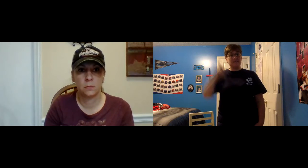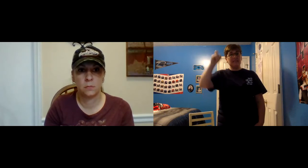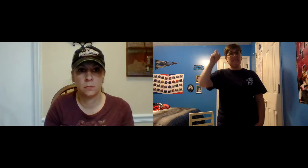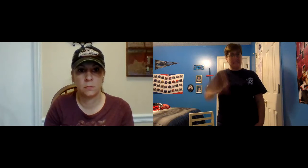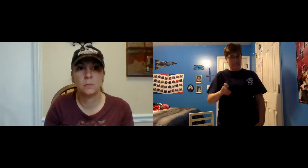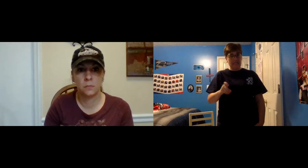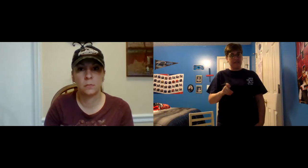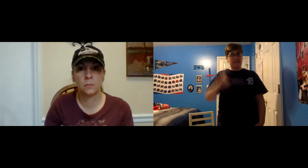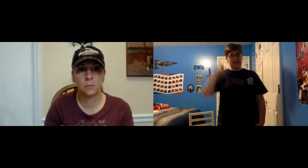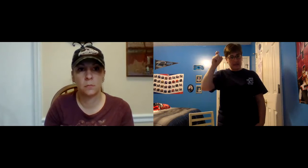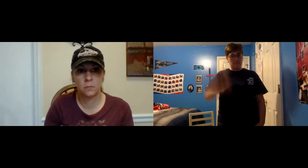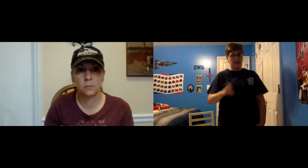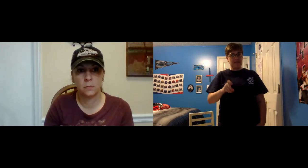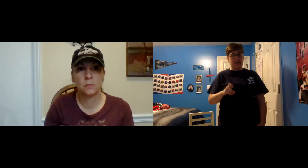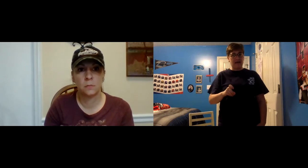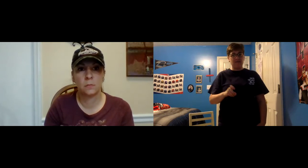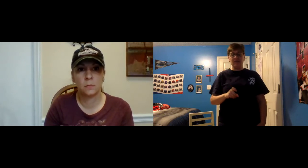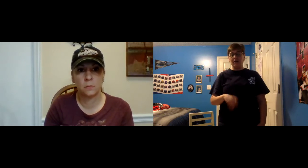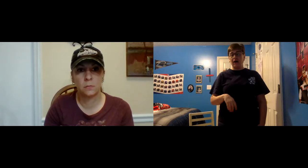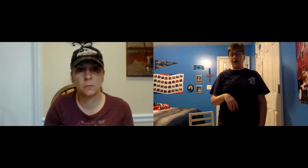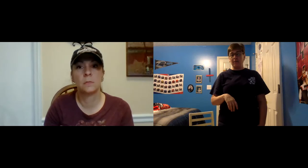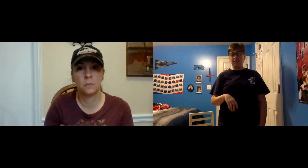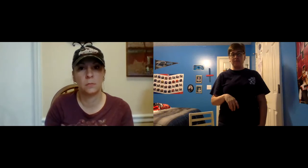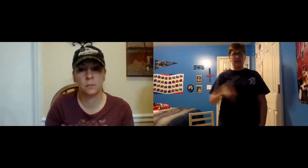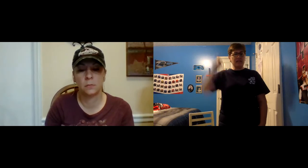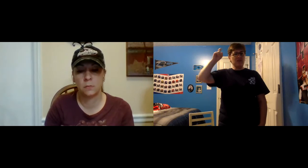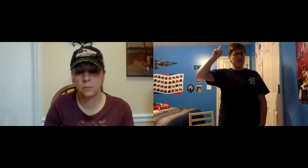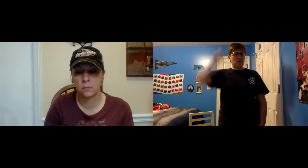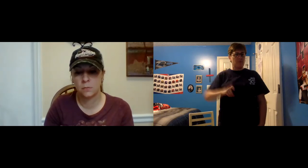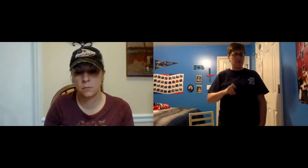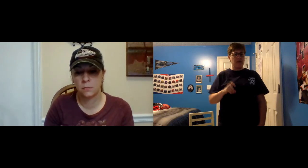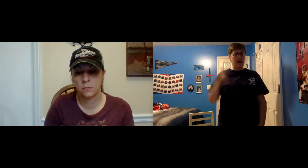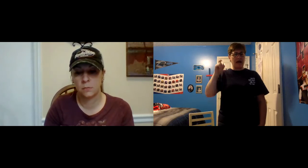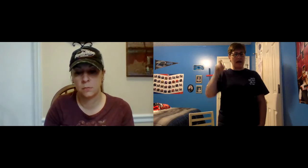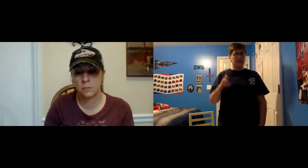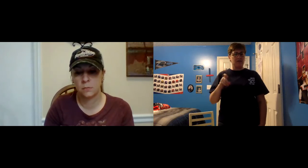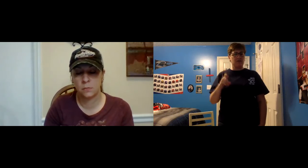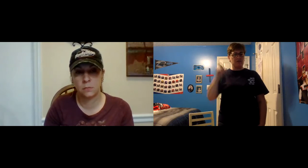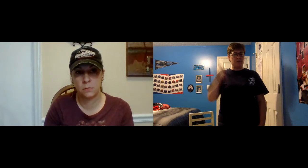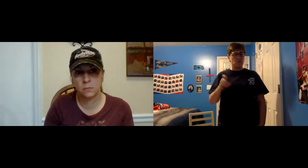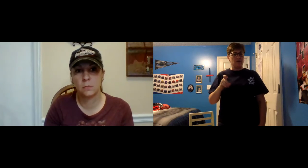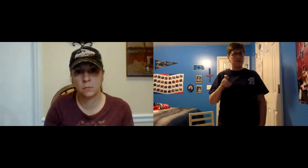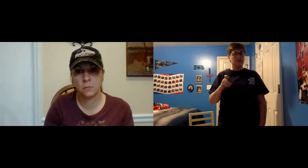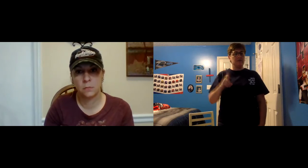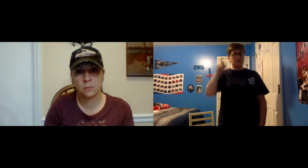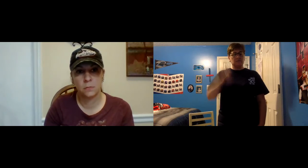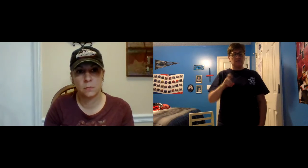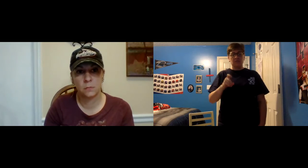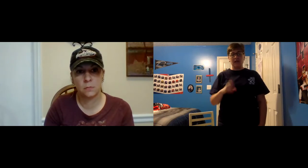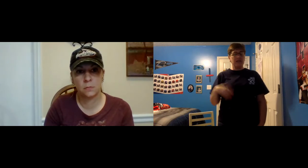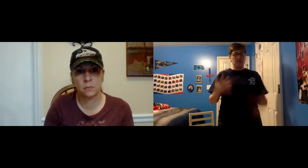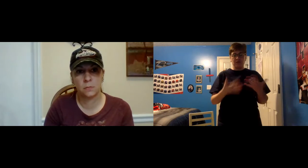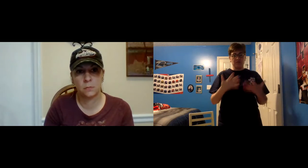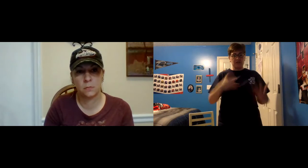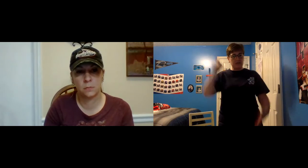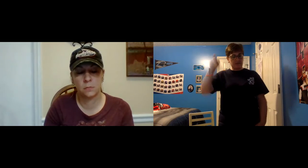need. It's a need. It's like a must have. And you don't have to go up really high, it can just be 1. So,